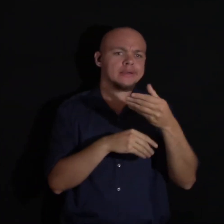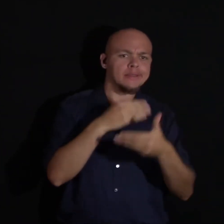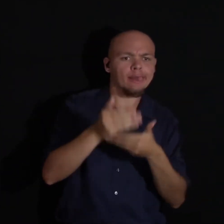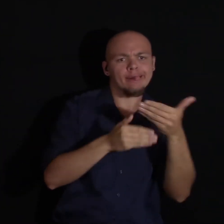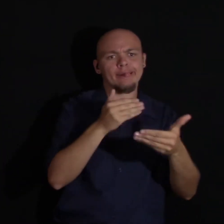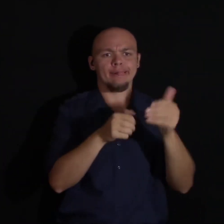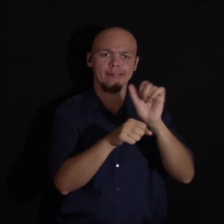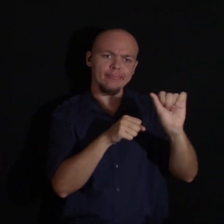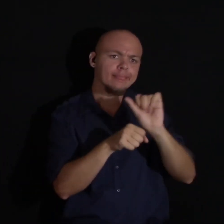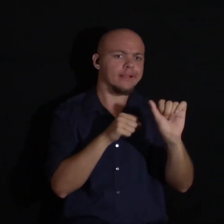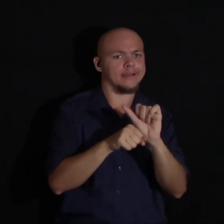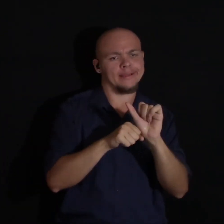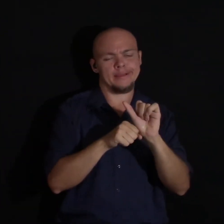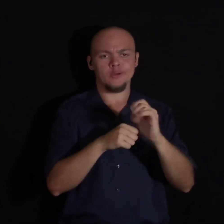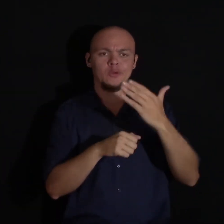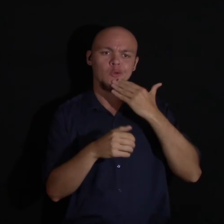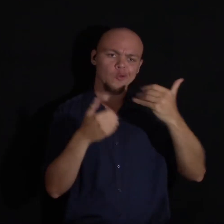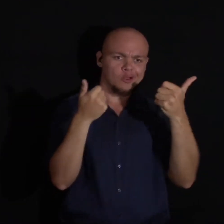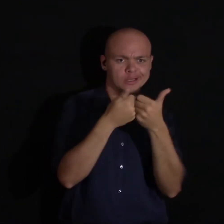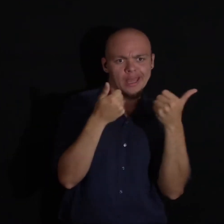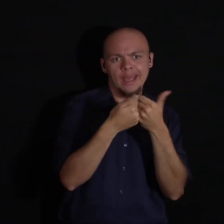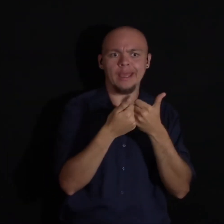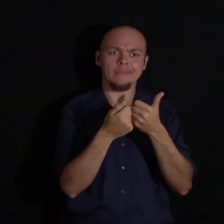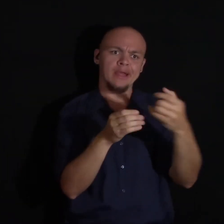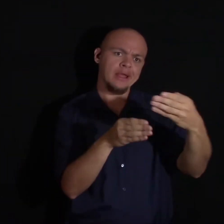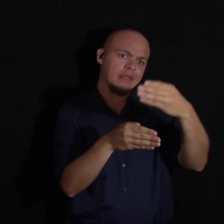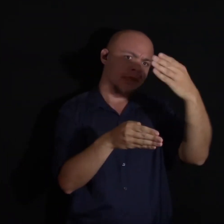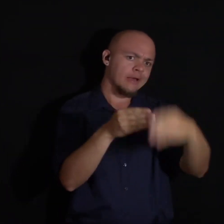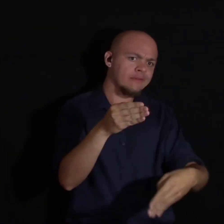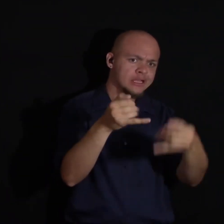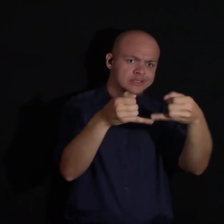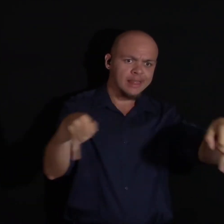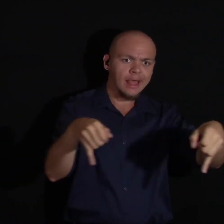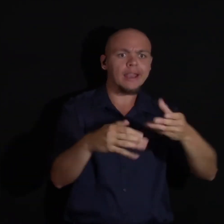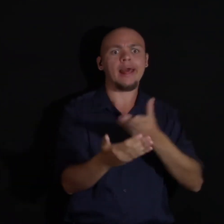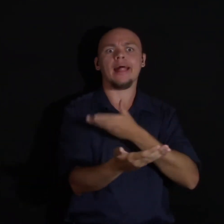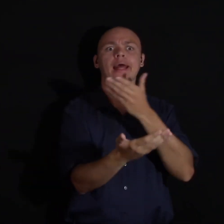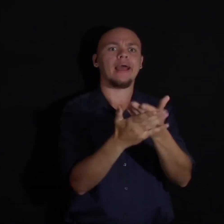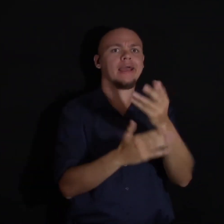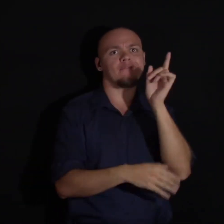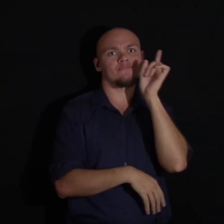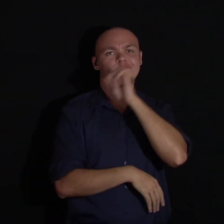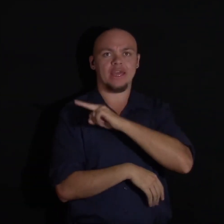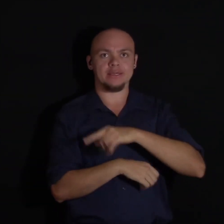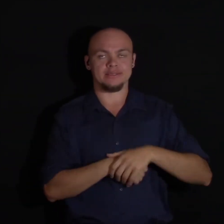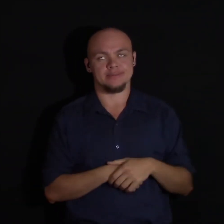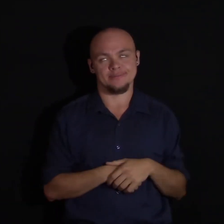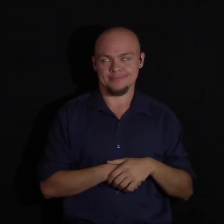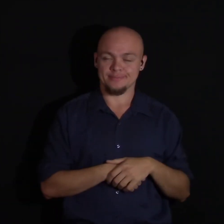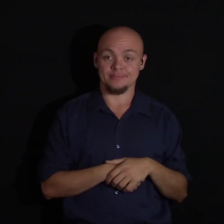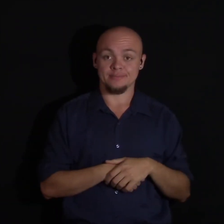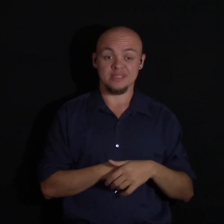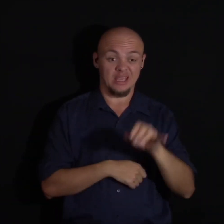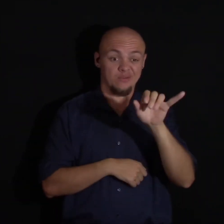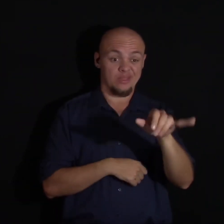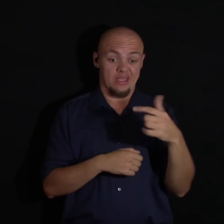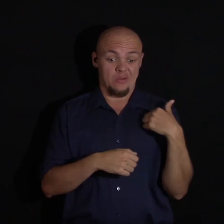our duty, play a good game, make it to the finish line, and fake it. And when we do that, it